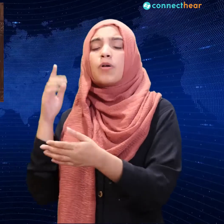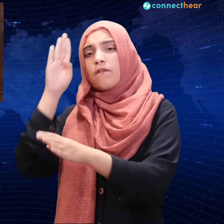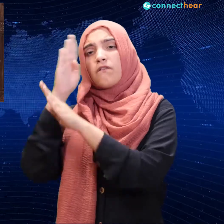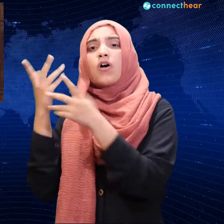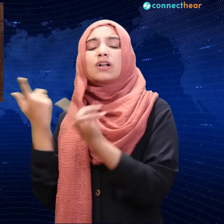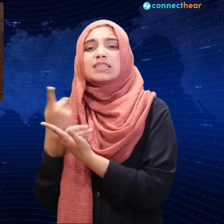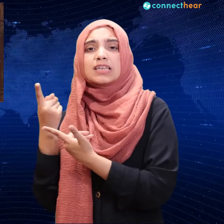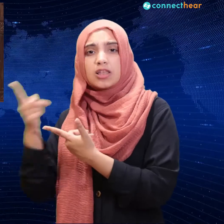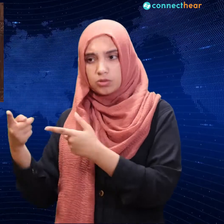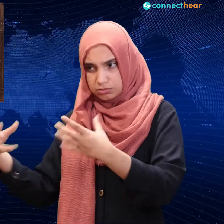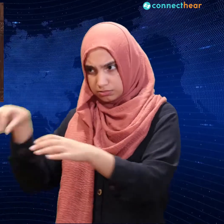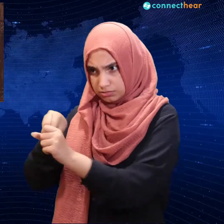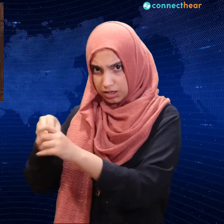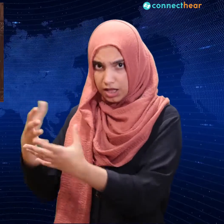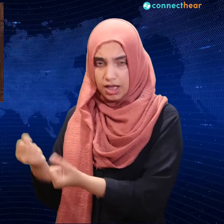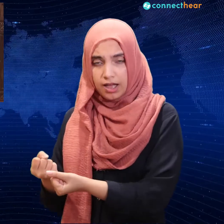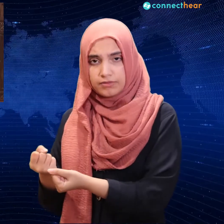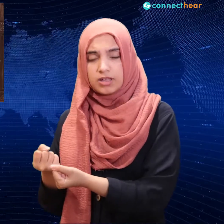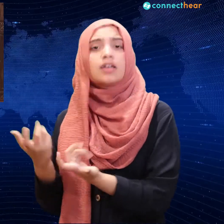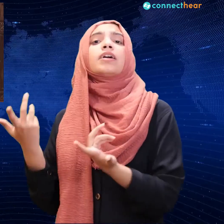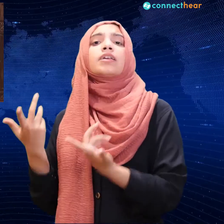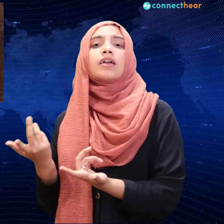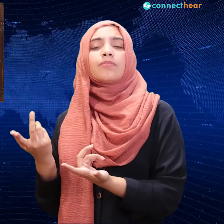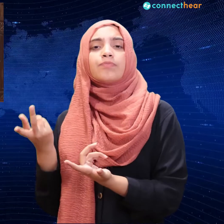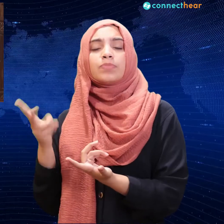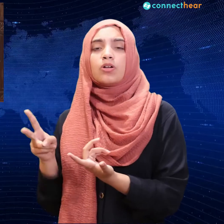getting involved in the